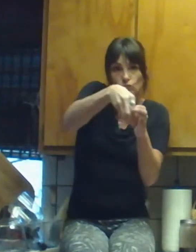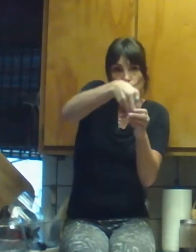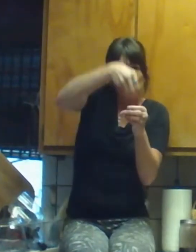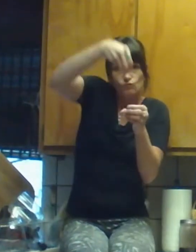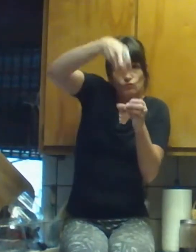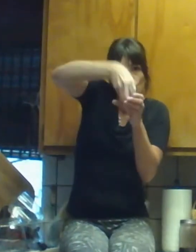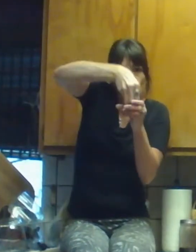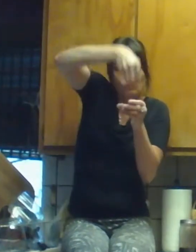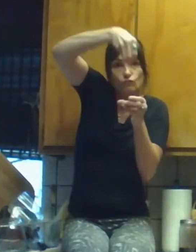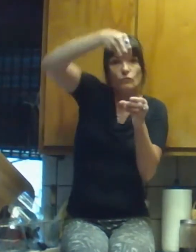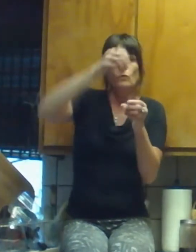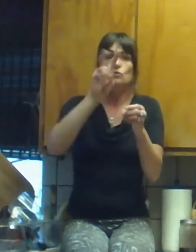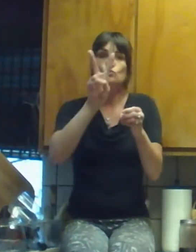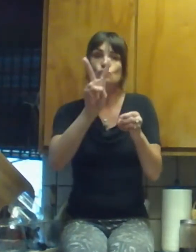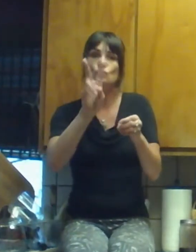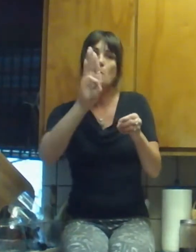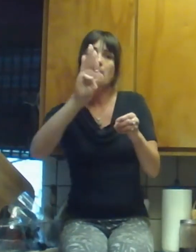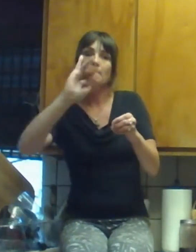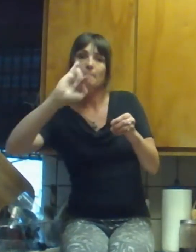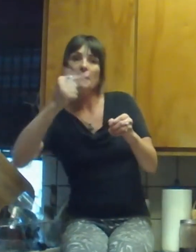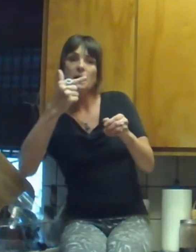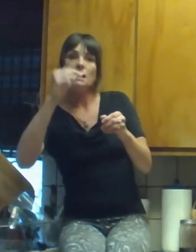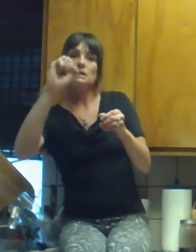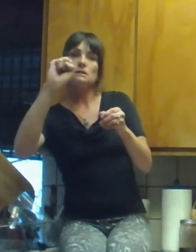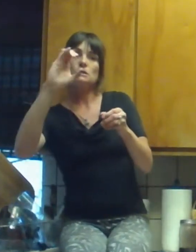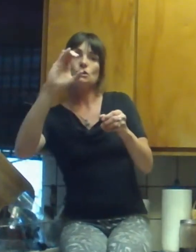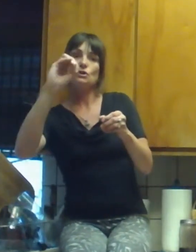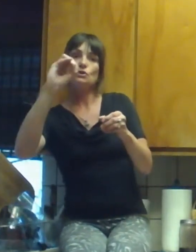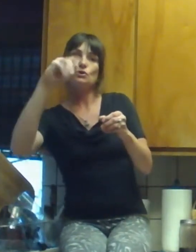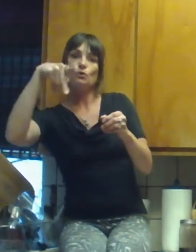about 2 big scoops of it. Okay?